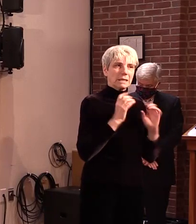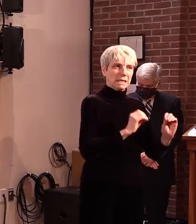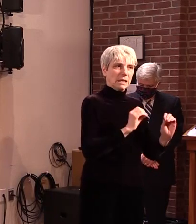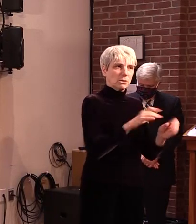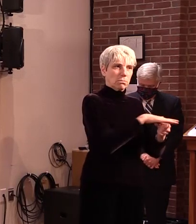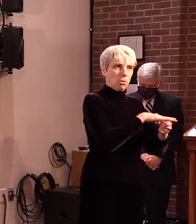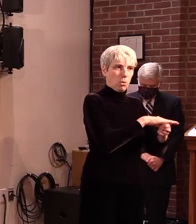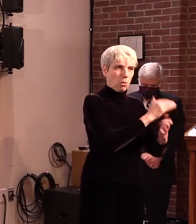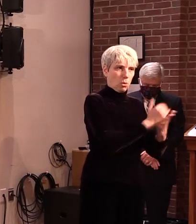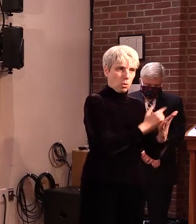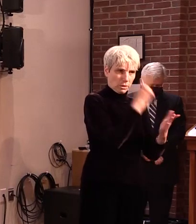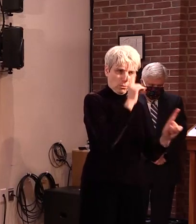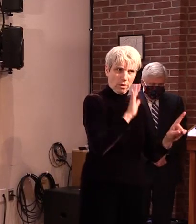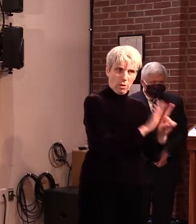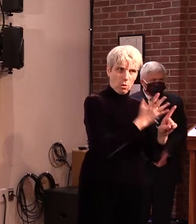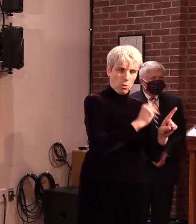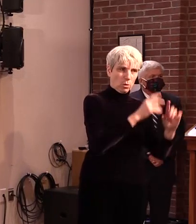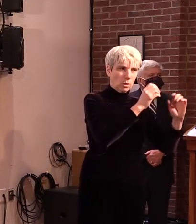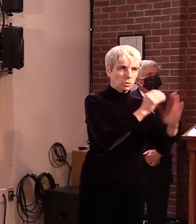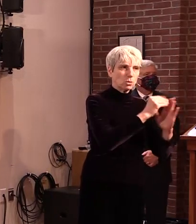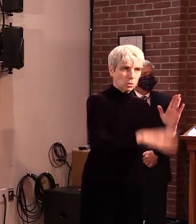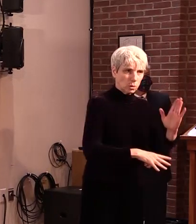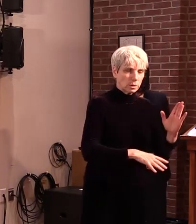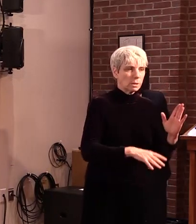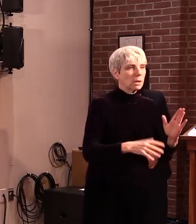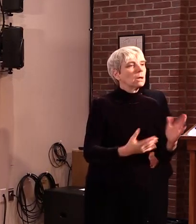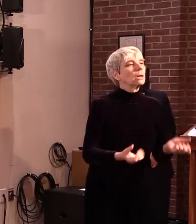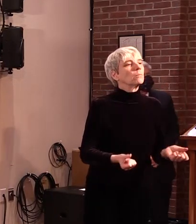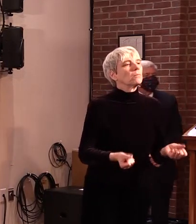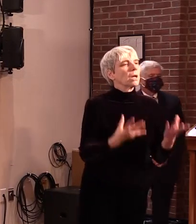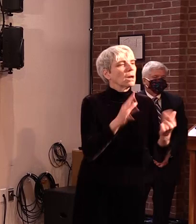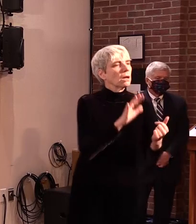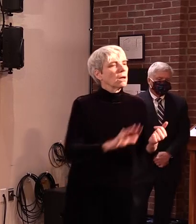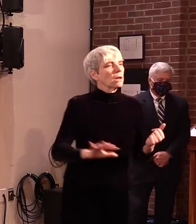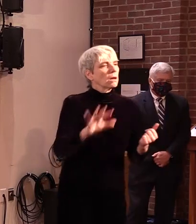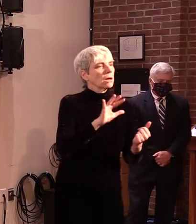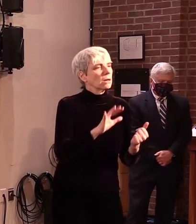now about 860 Vermont teachers teaching courses under this to-go option.